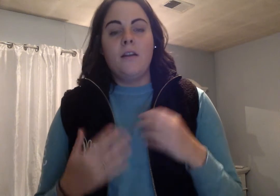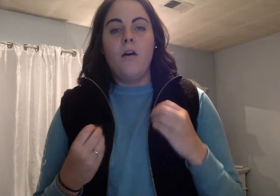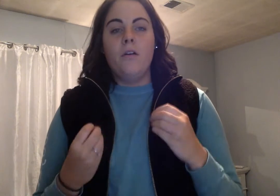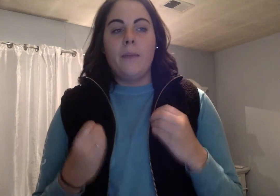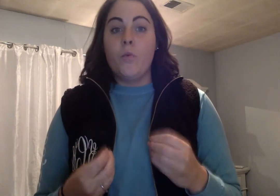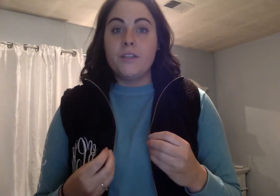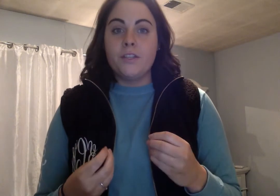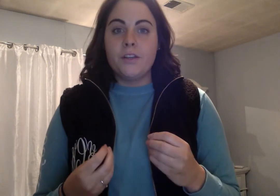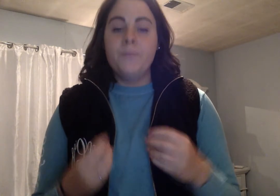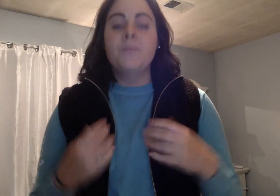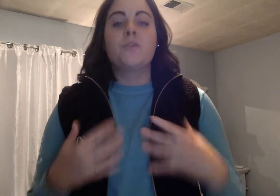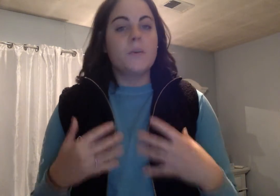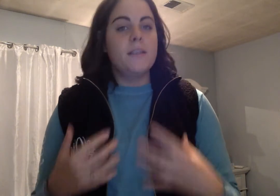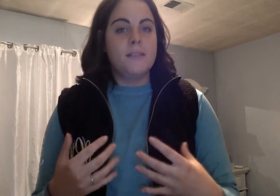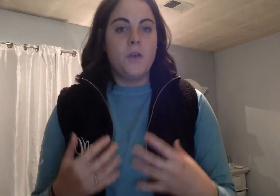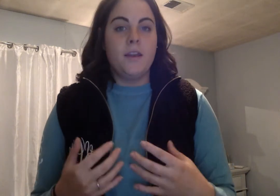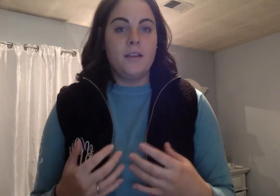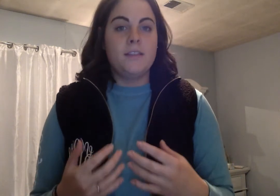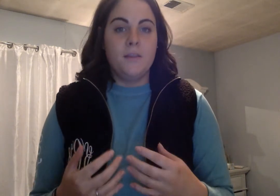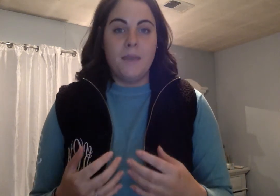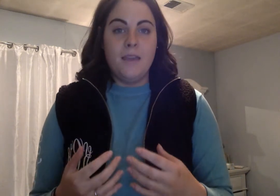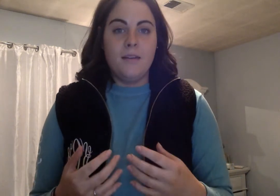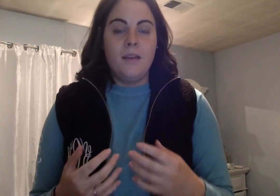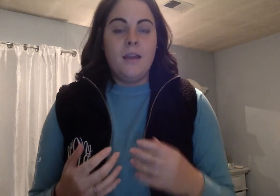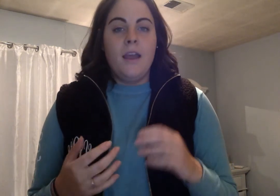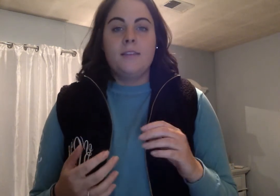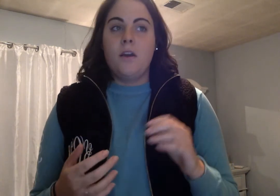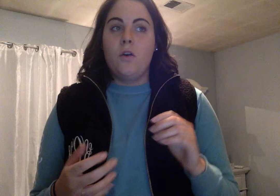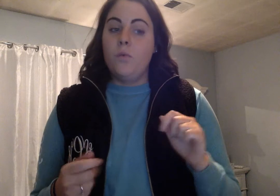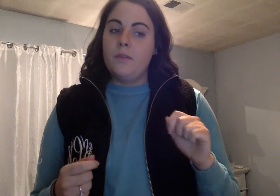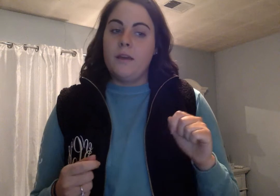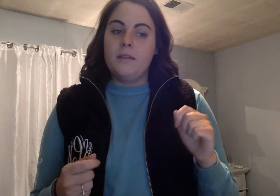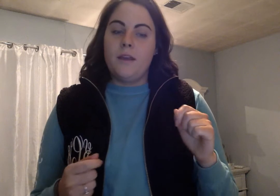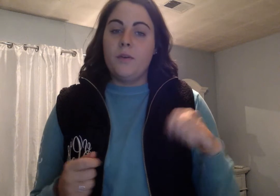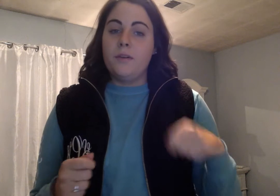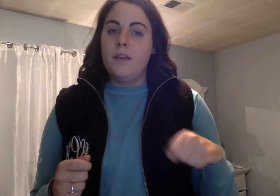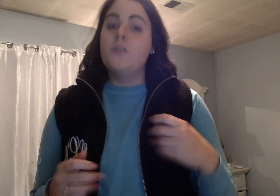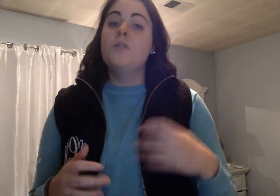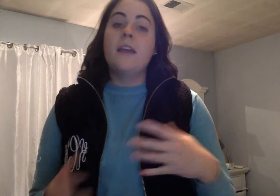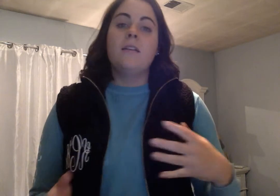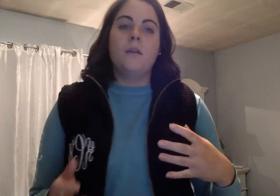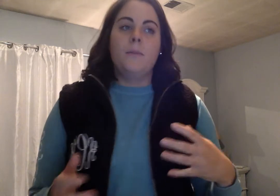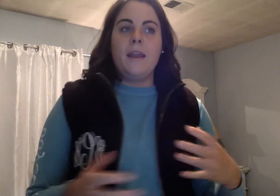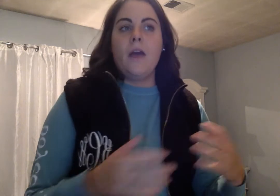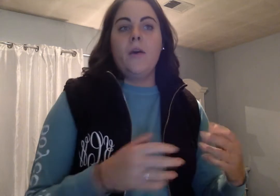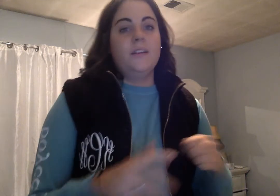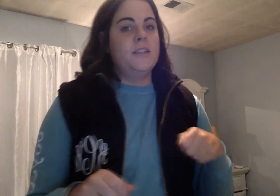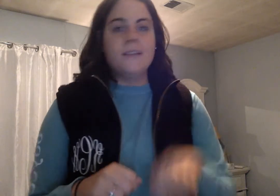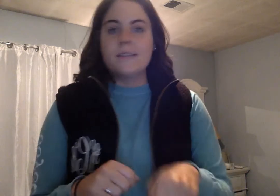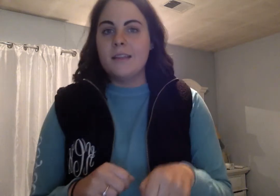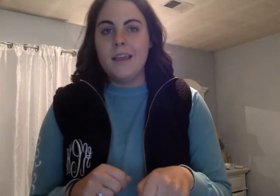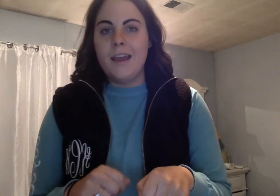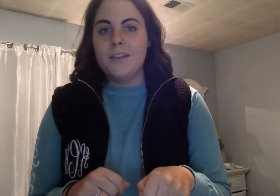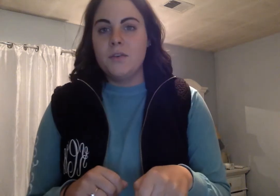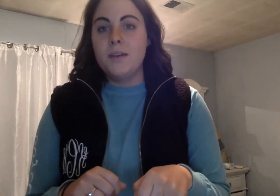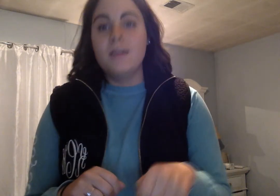all that moisture to really soak into the meat. And so that when, if you take meat out and just instantly cut into it,